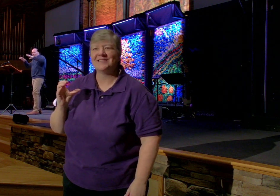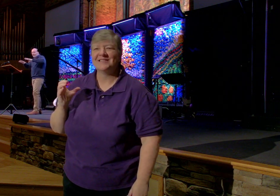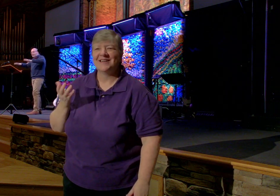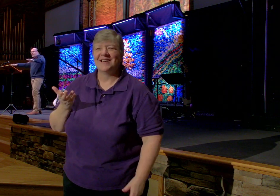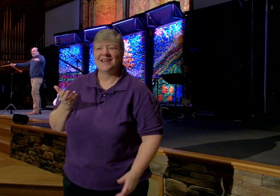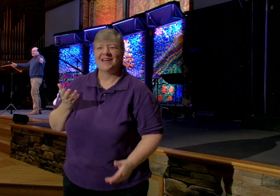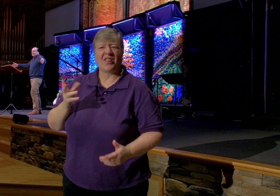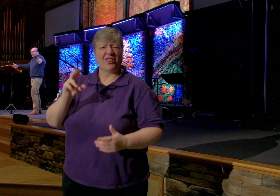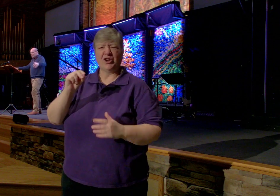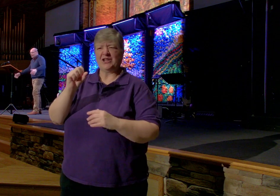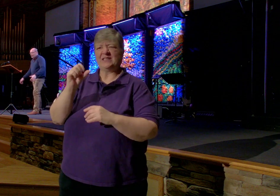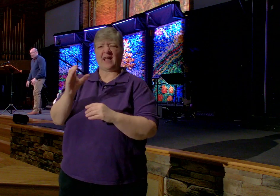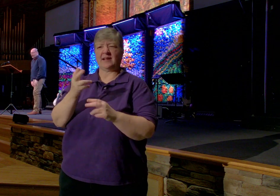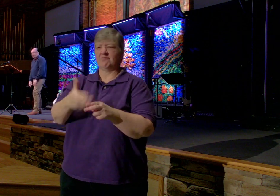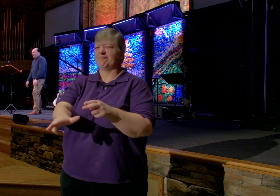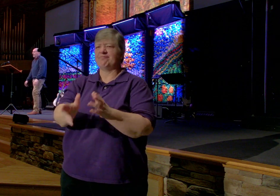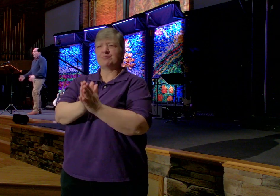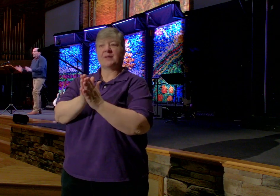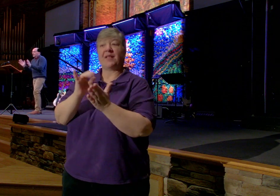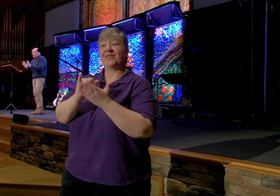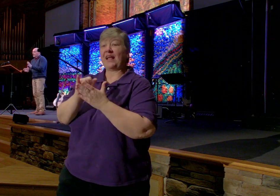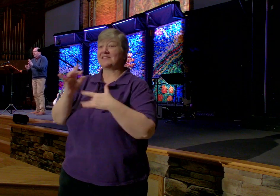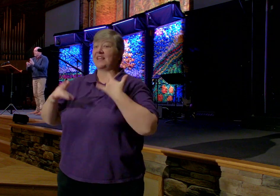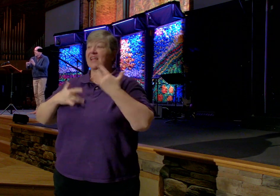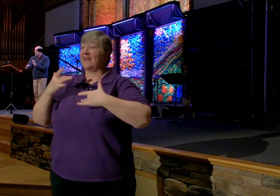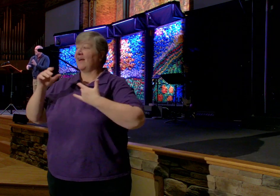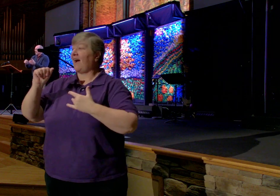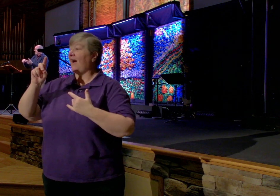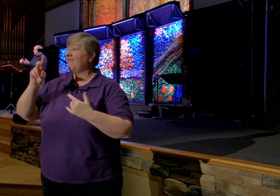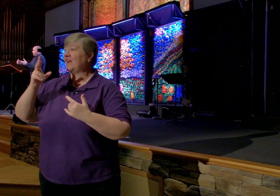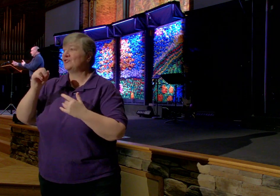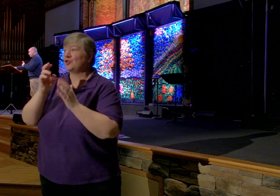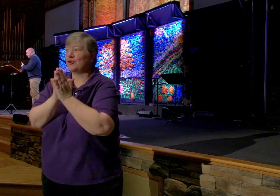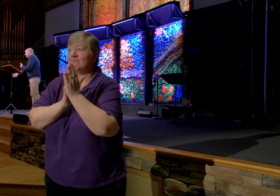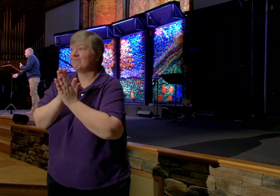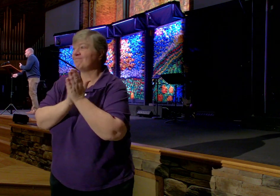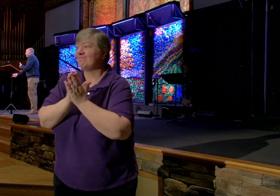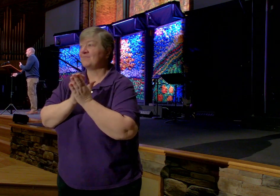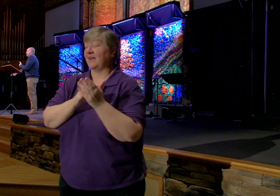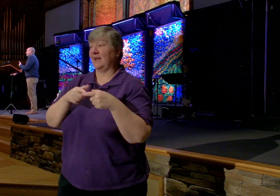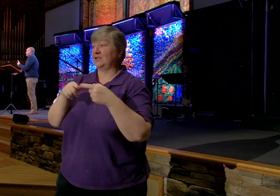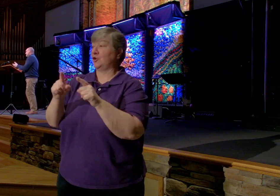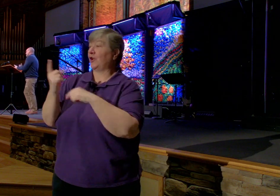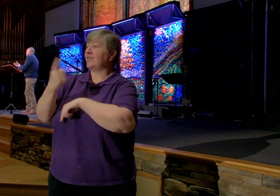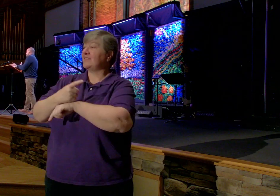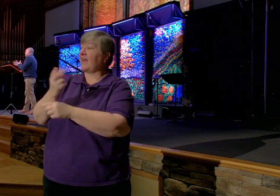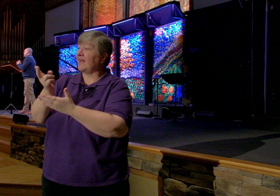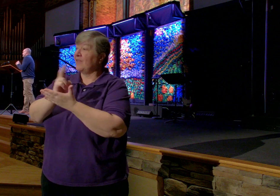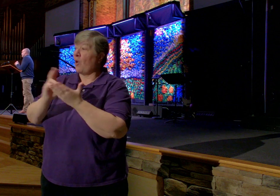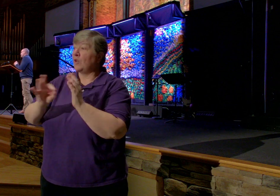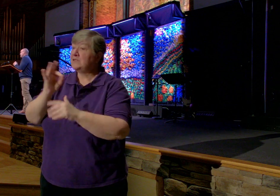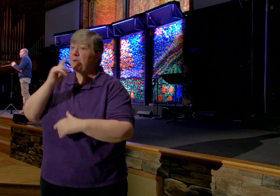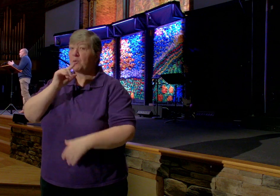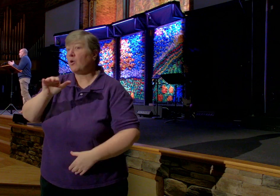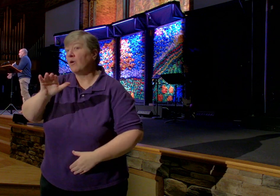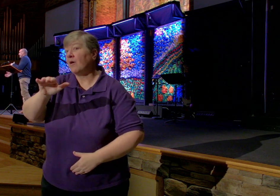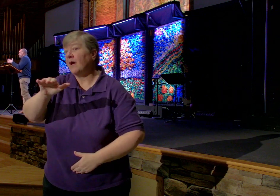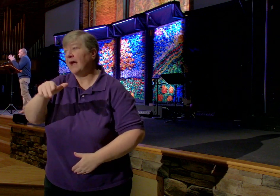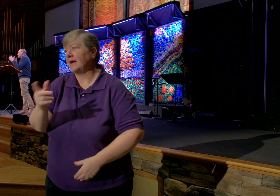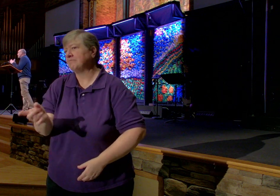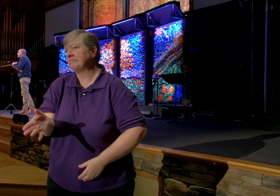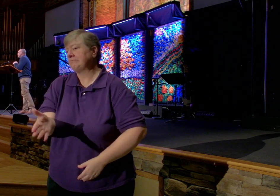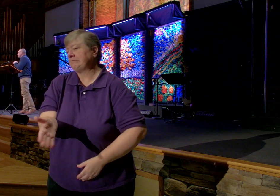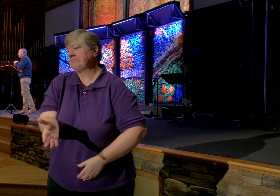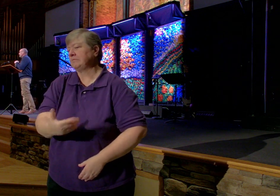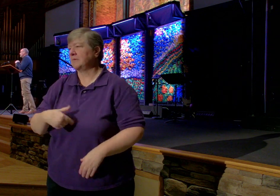that? That's, again, where the adventure of Christianity. And sometimes throughout your day, the Spirit will prompt you to speak to